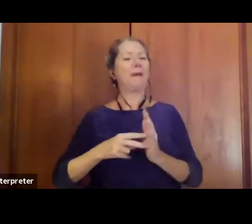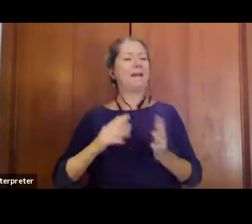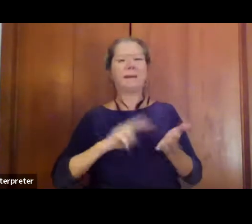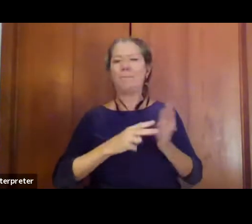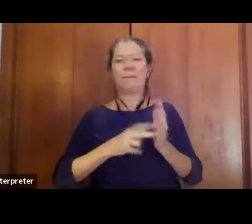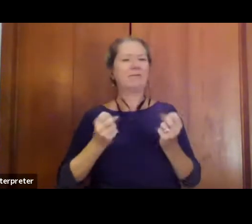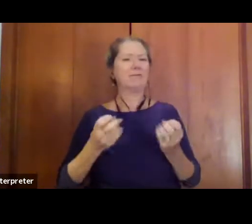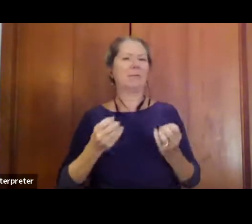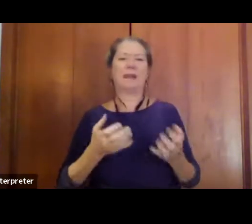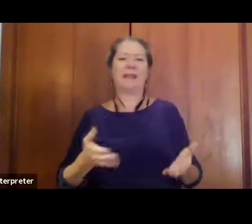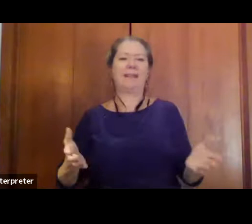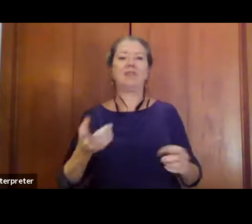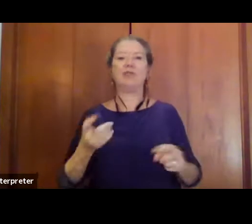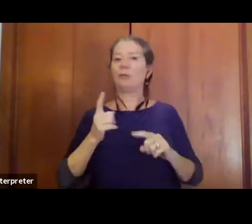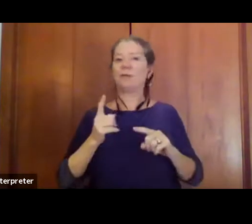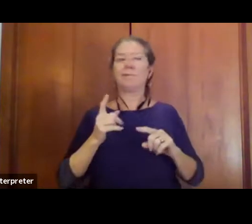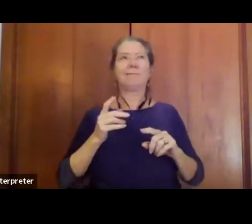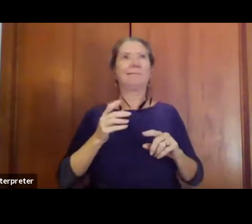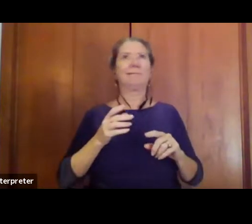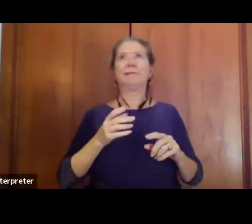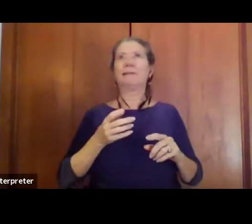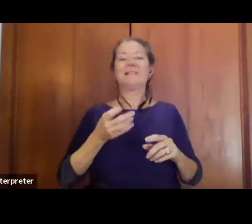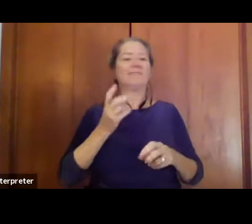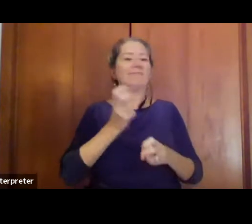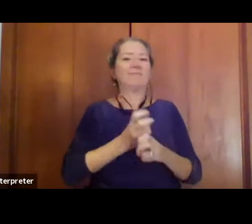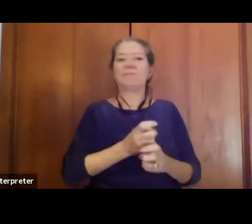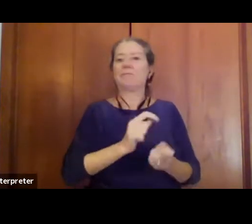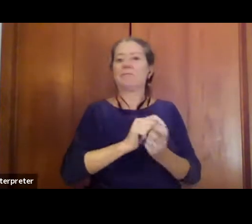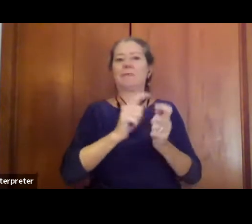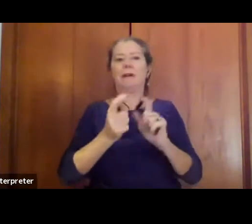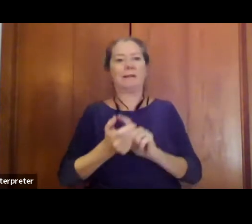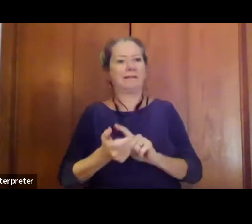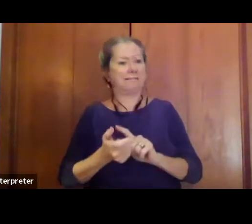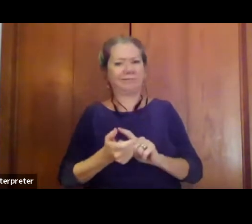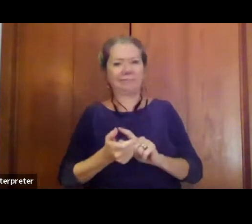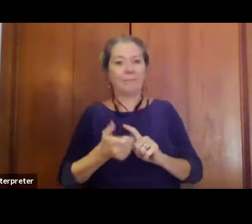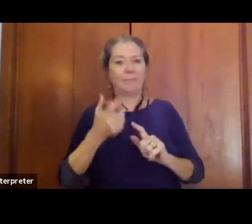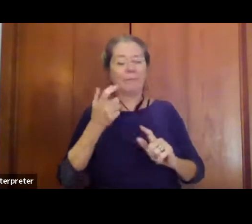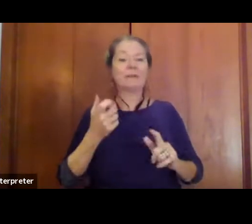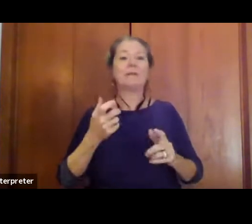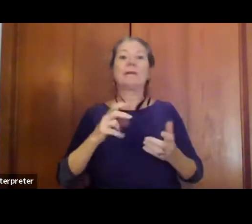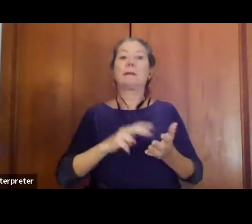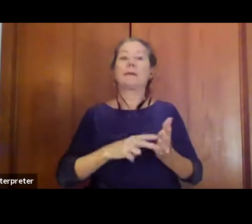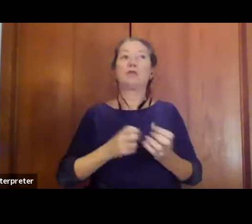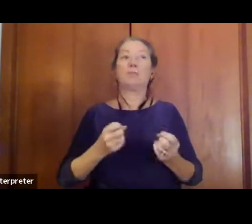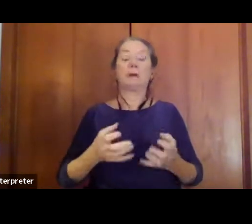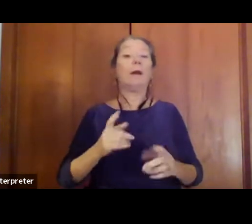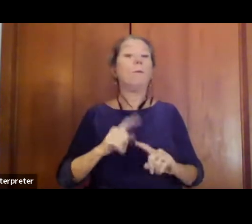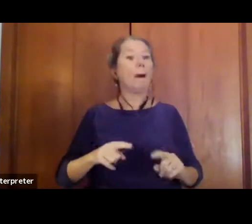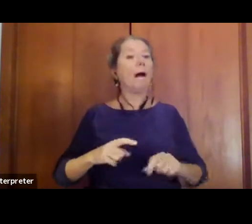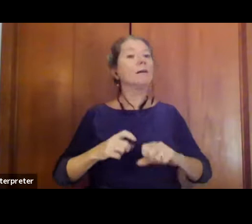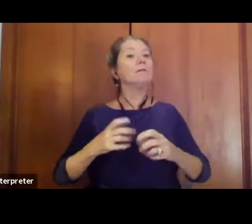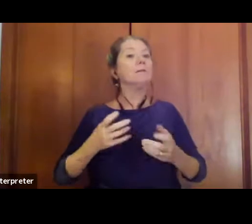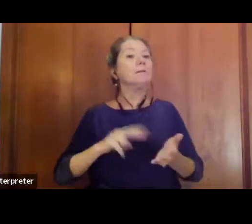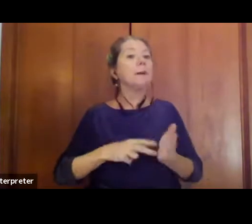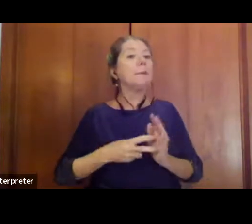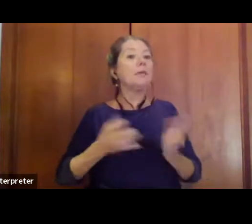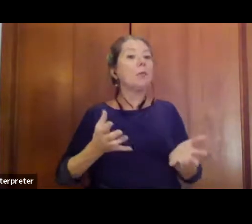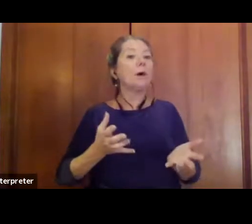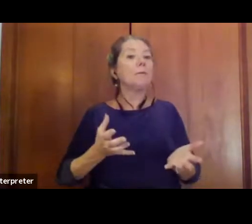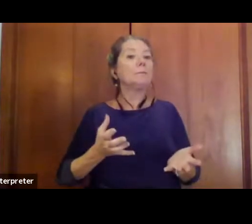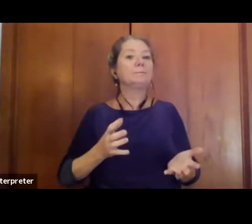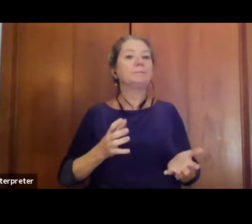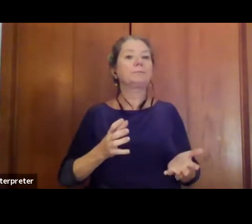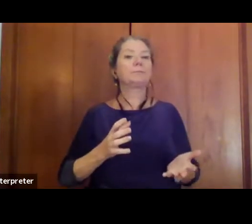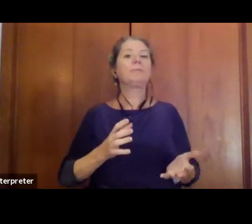that comes from the connotation of that Spanish phrase. But at the core, con ganas translates to